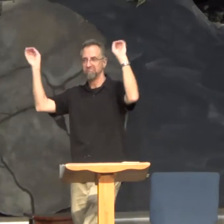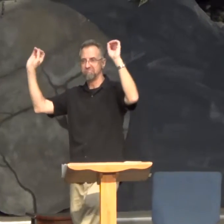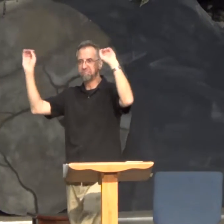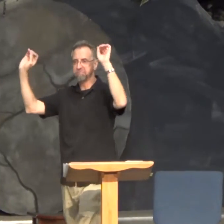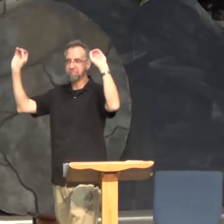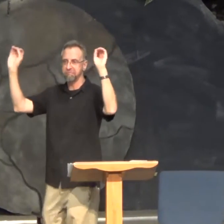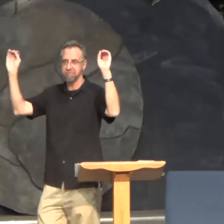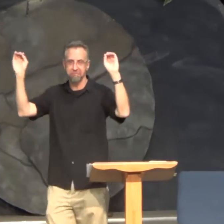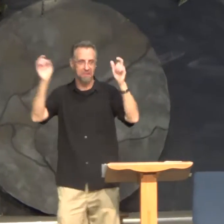no heaven.